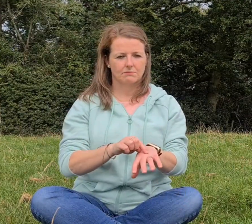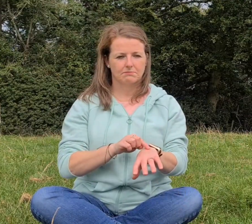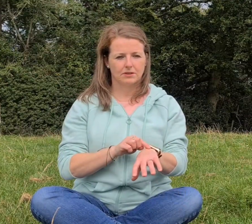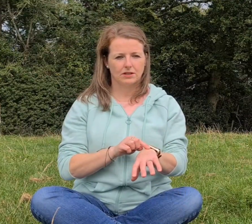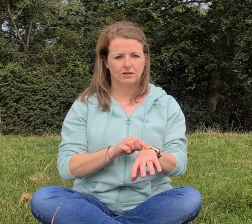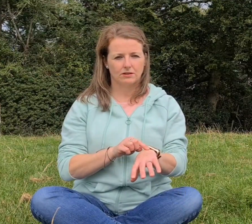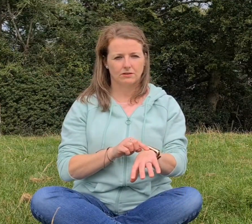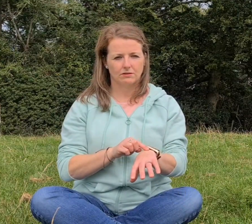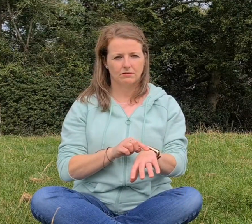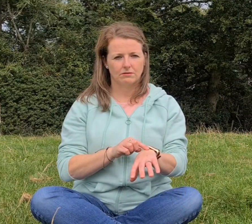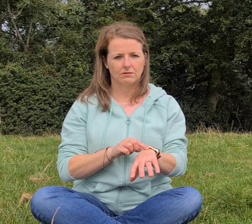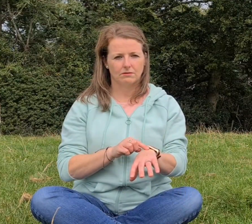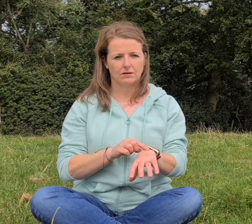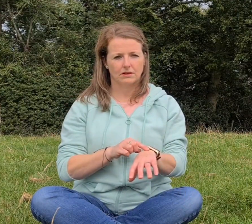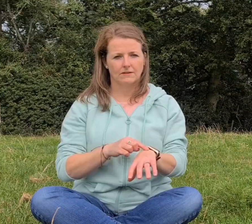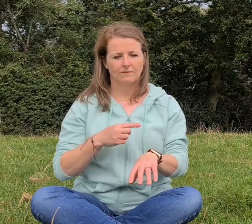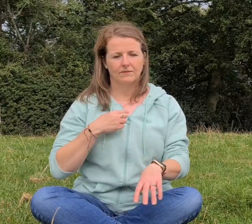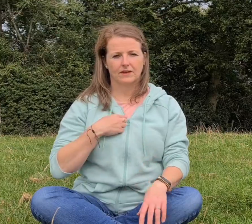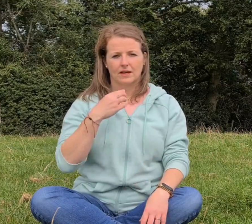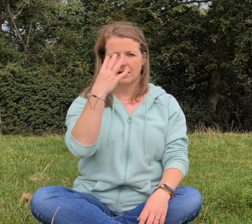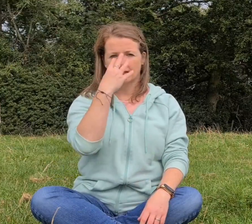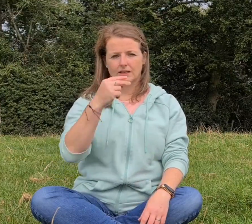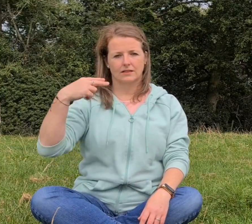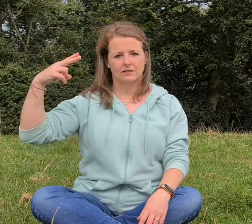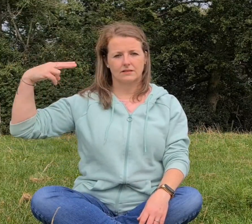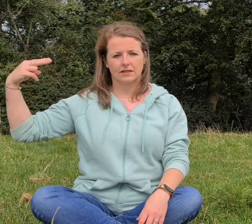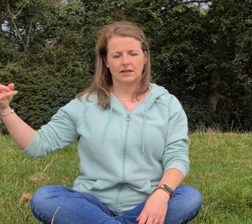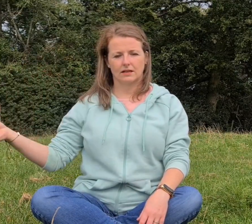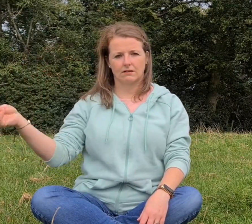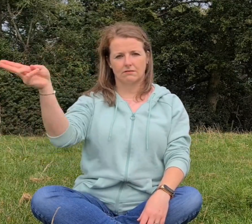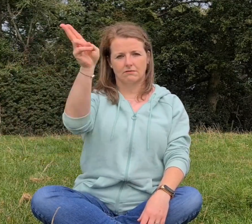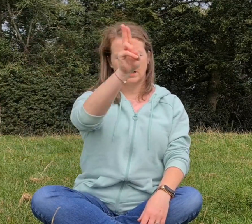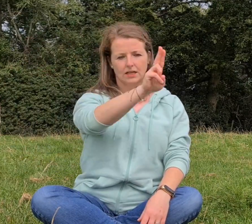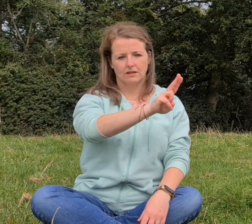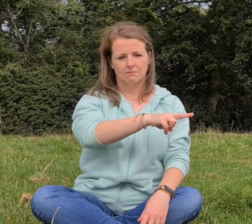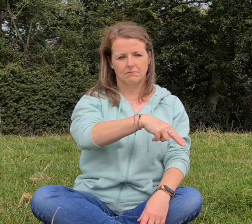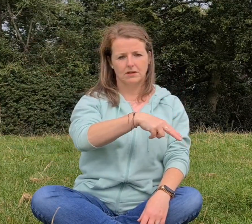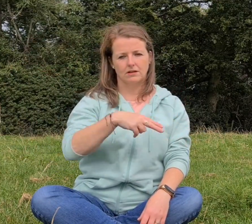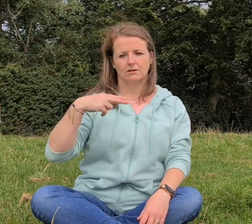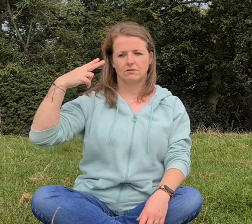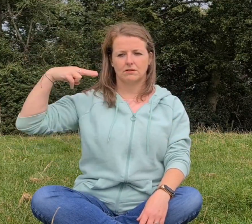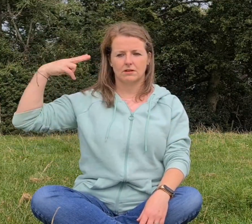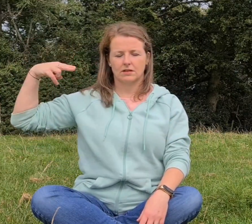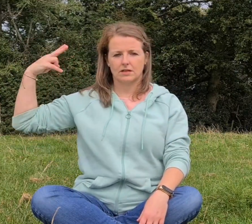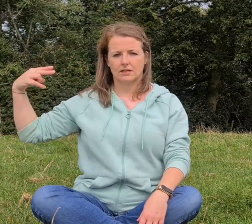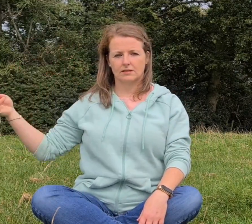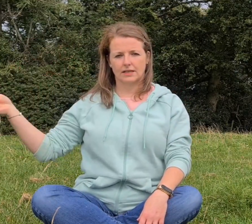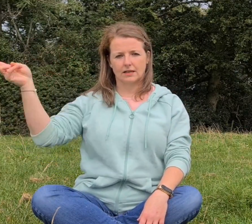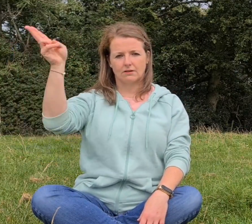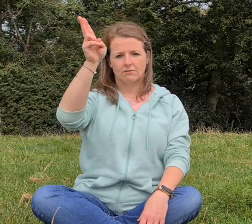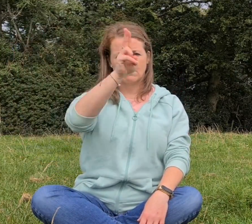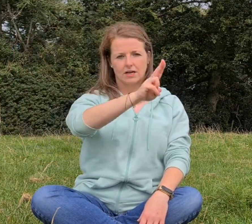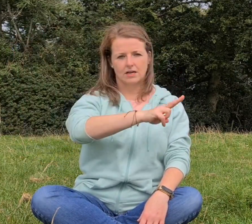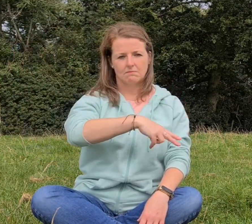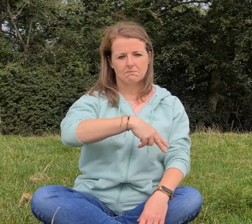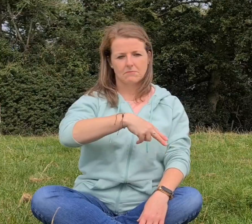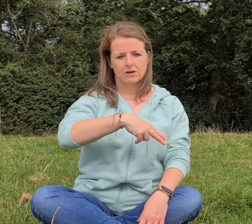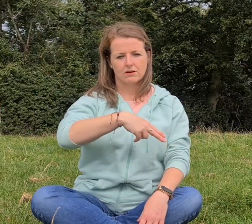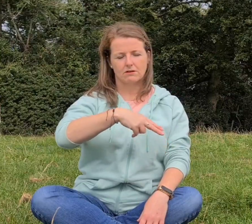and blue. I can sing a rainbow, sing a